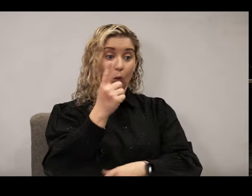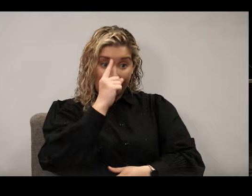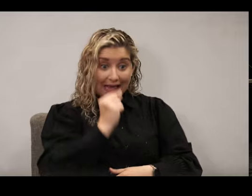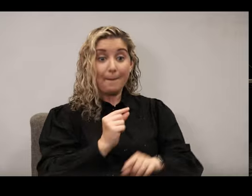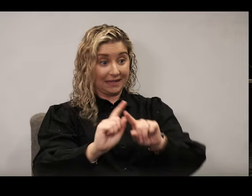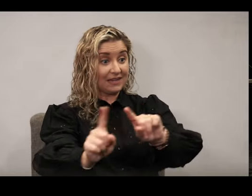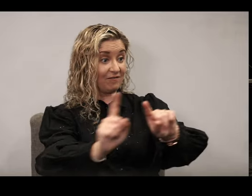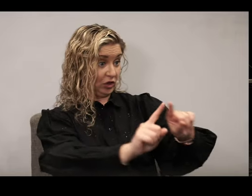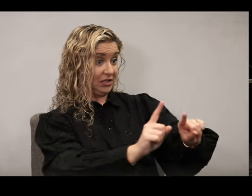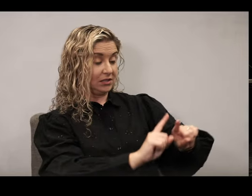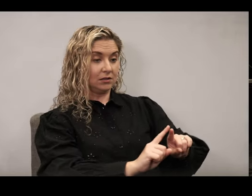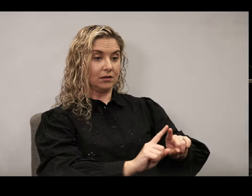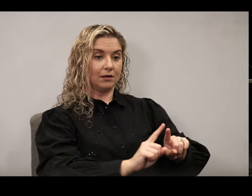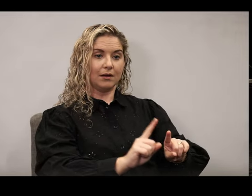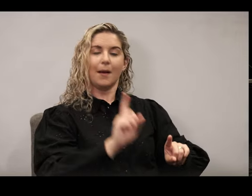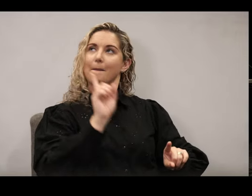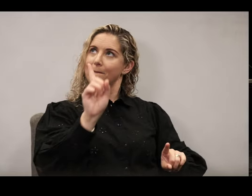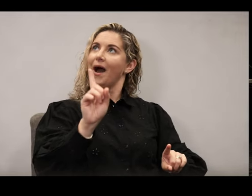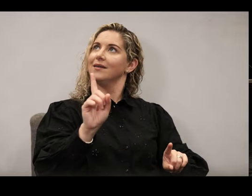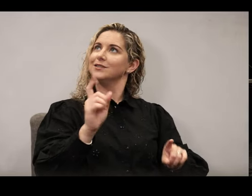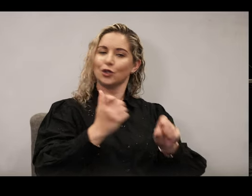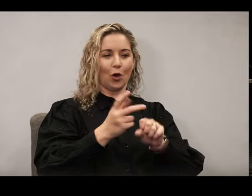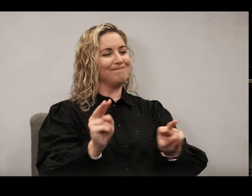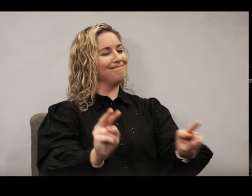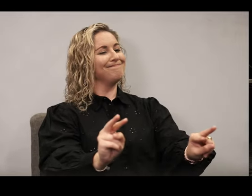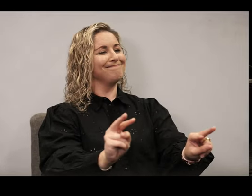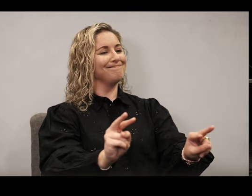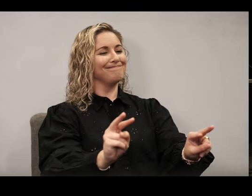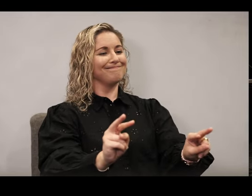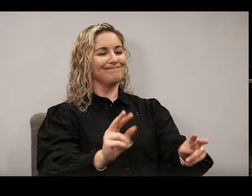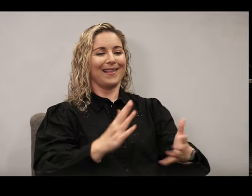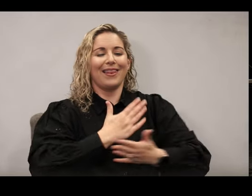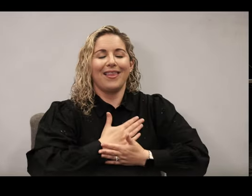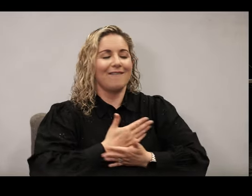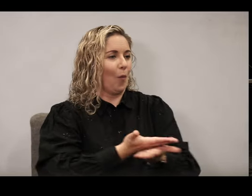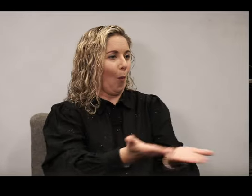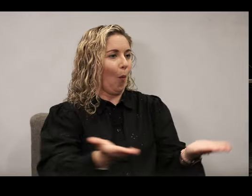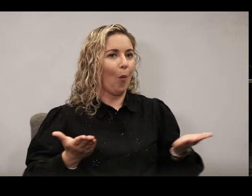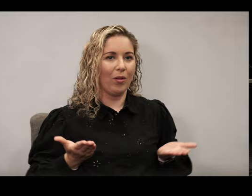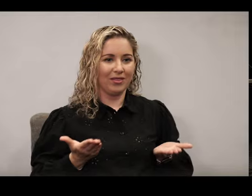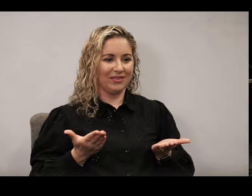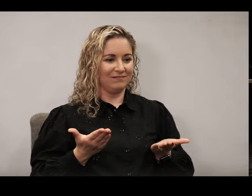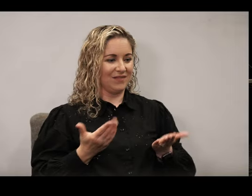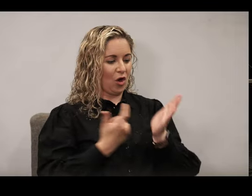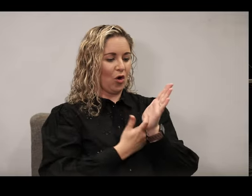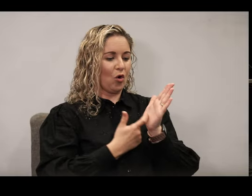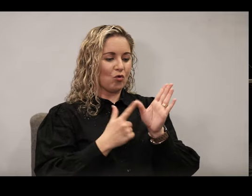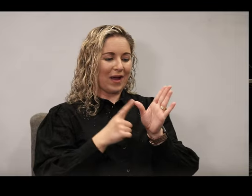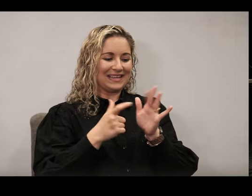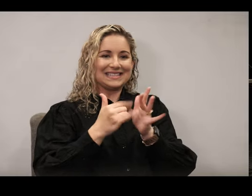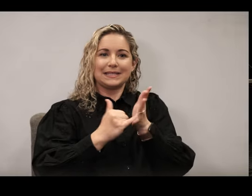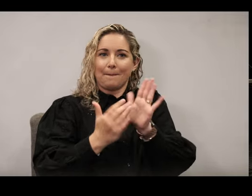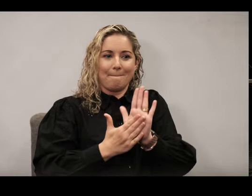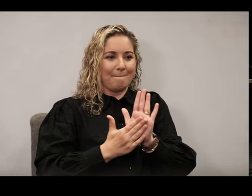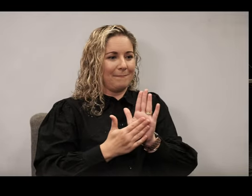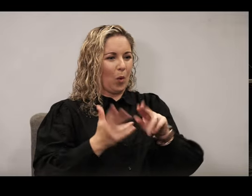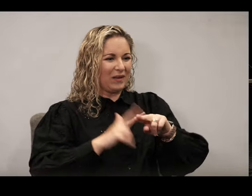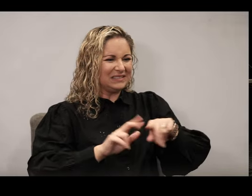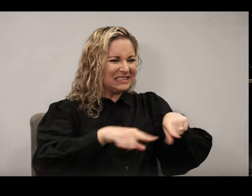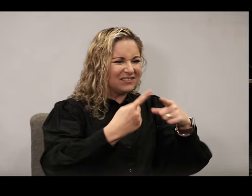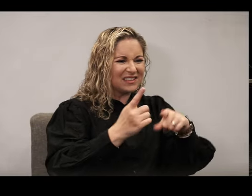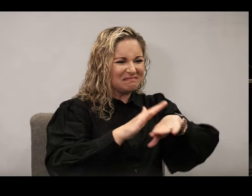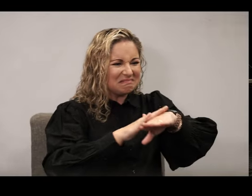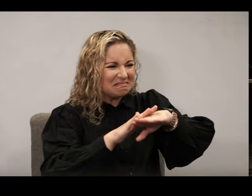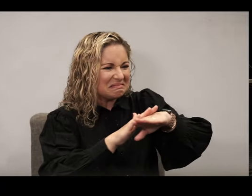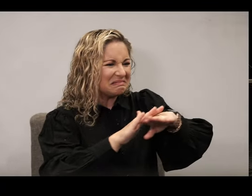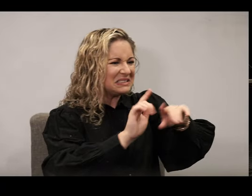different, but utterly equal. Racism has no place amongst Christians because we all bear the image of God. People of